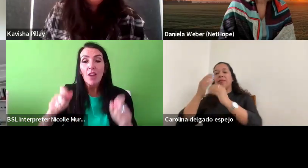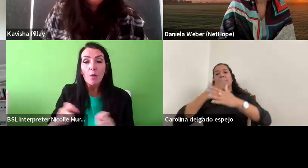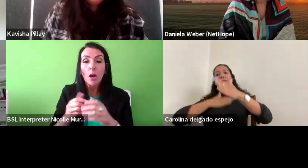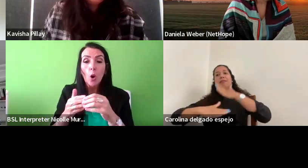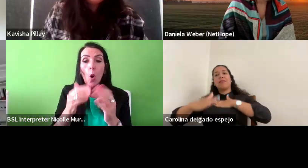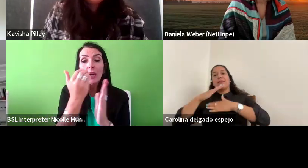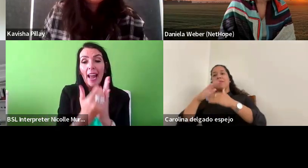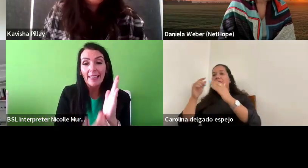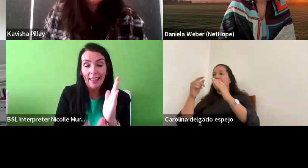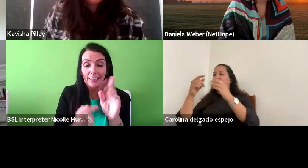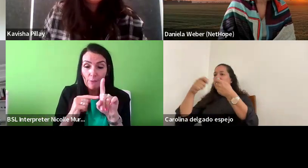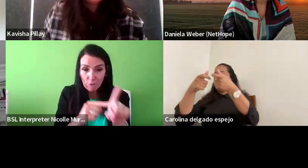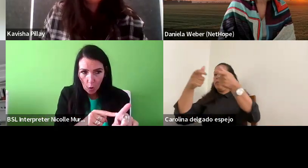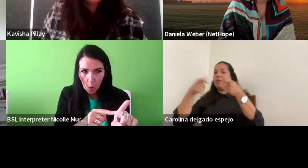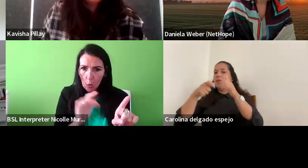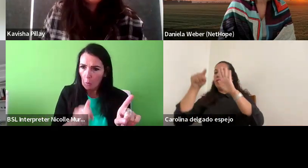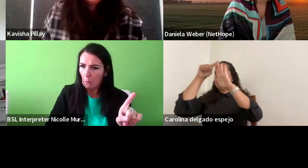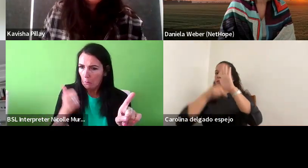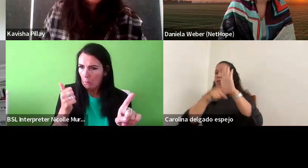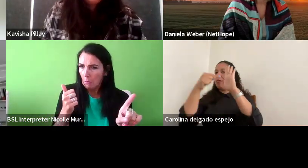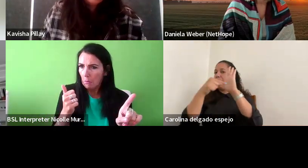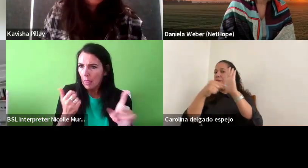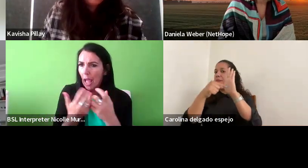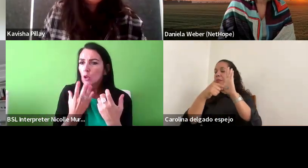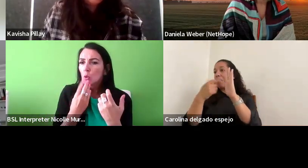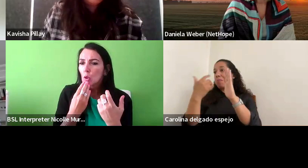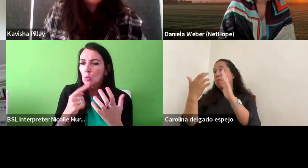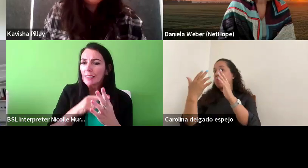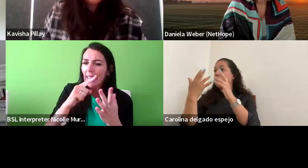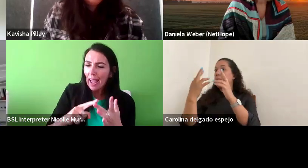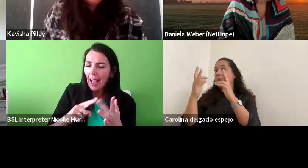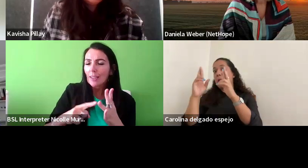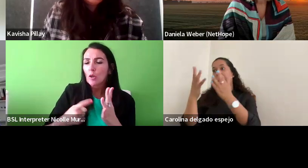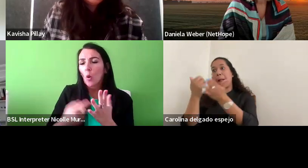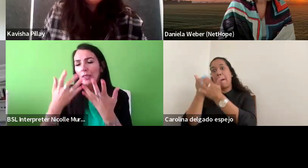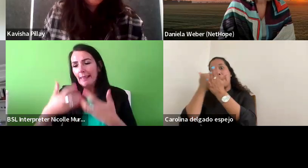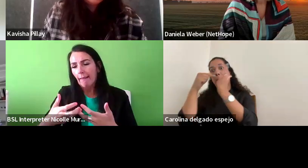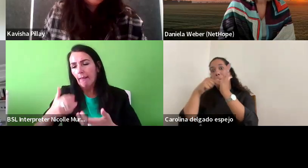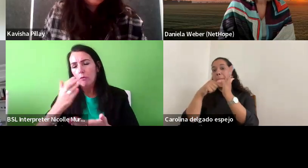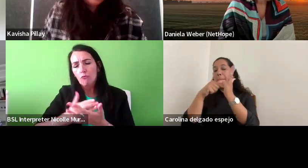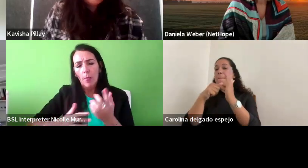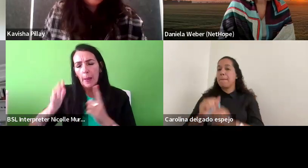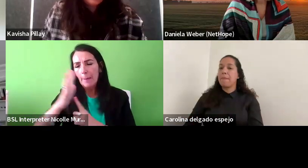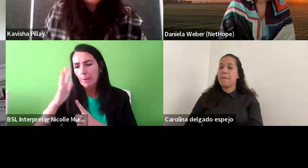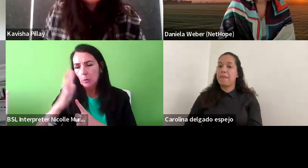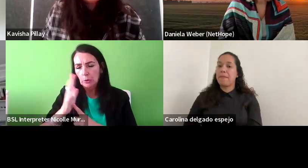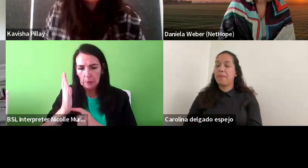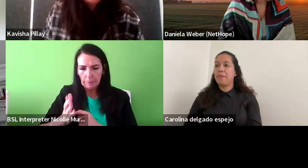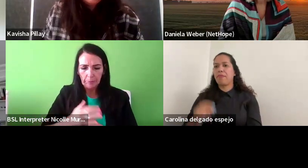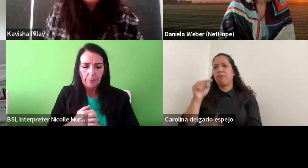that dictate how you will build technologies, I think is really important and